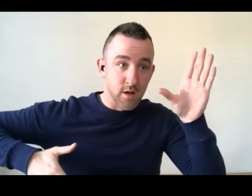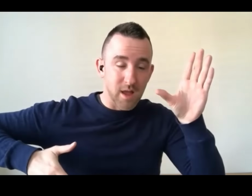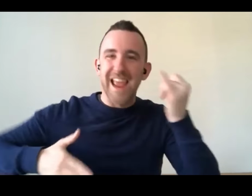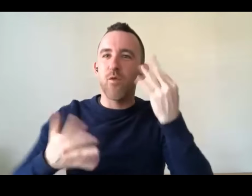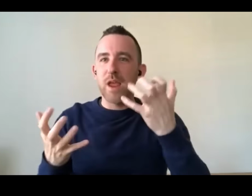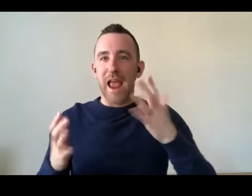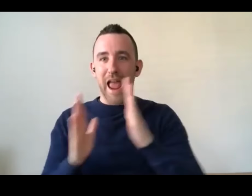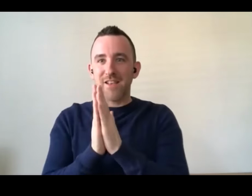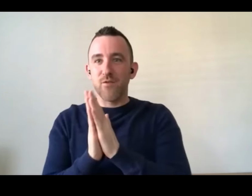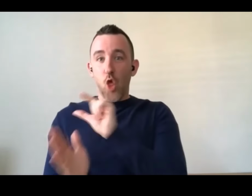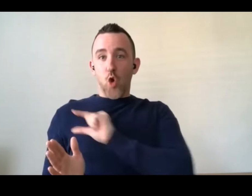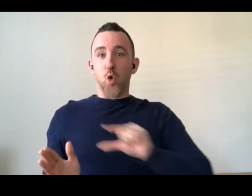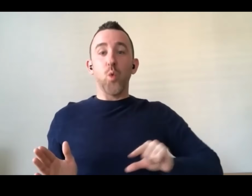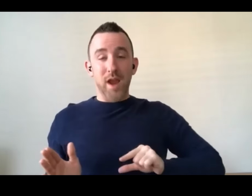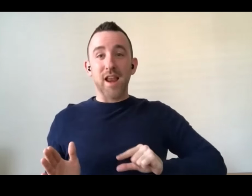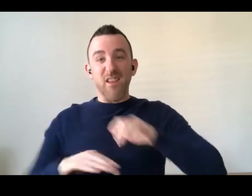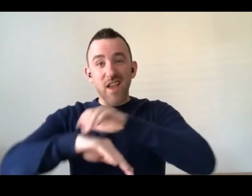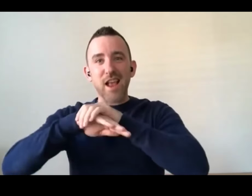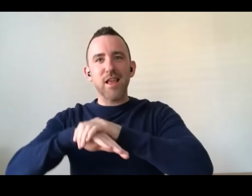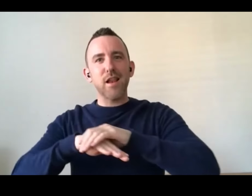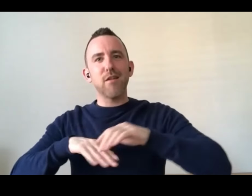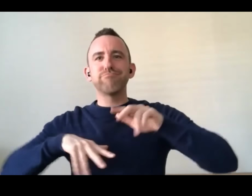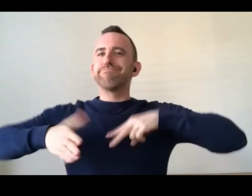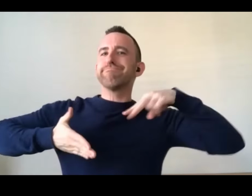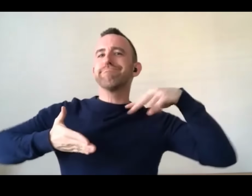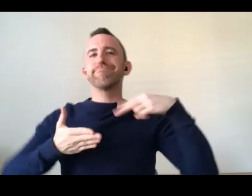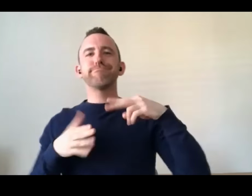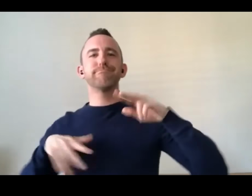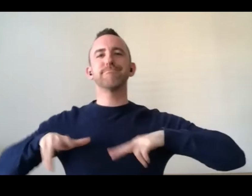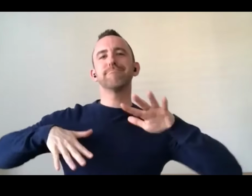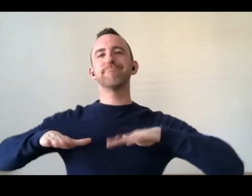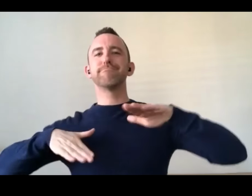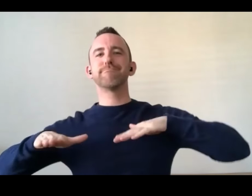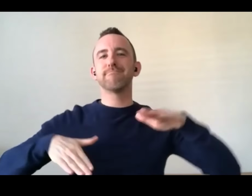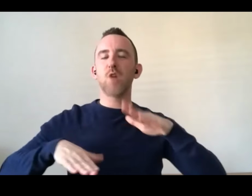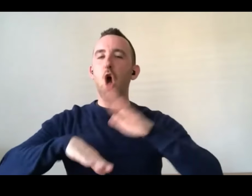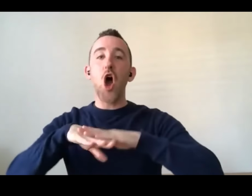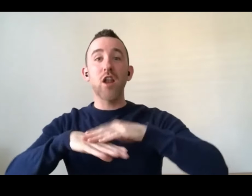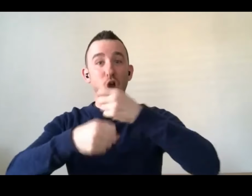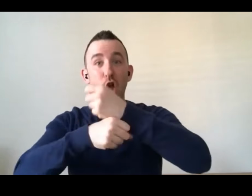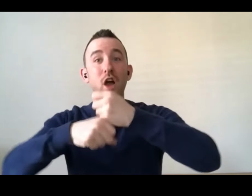England tap dancing on a coffee table,